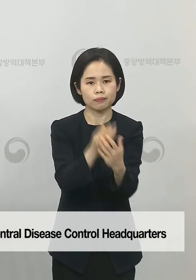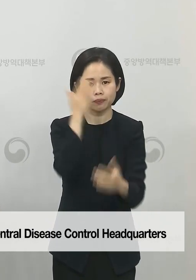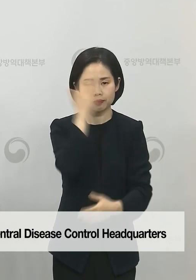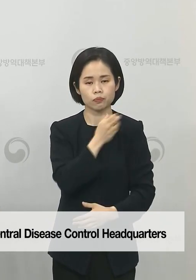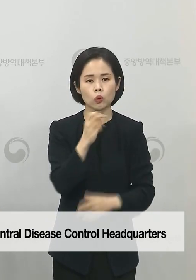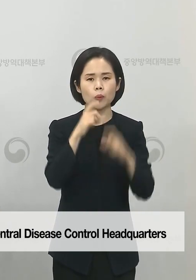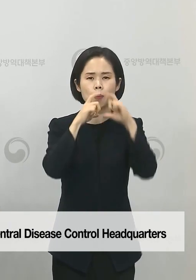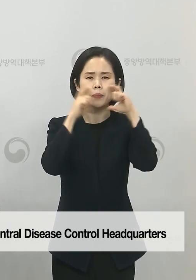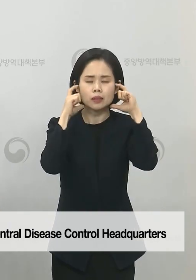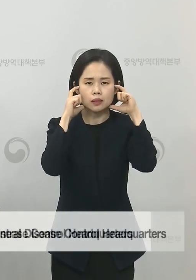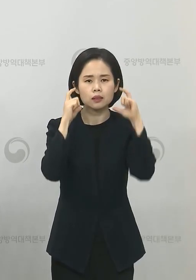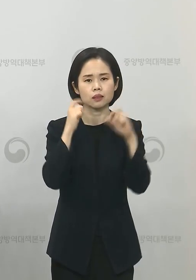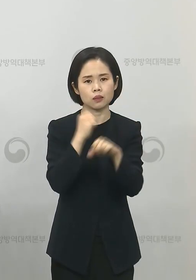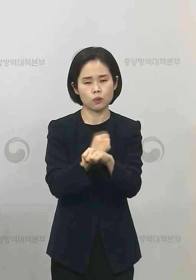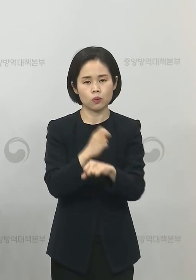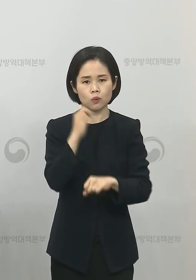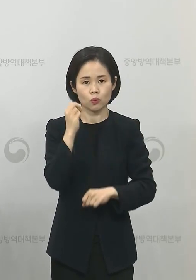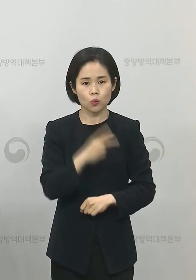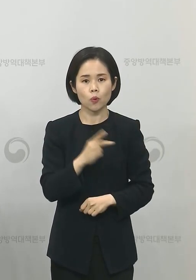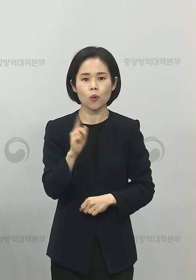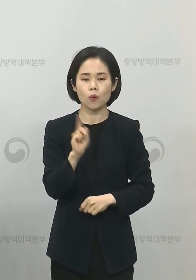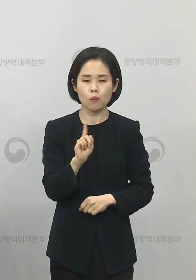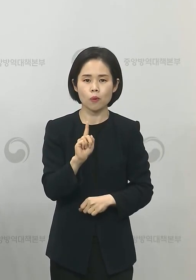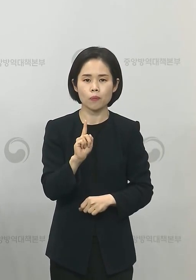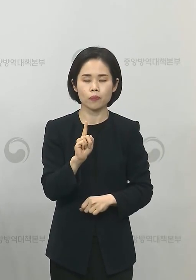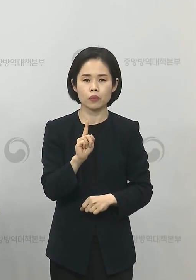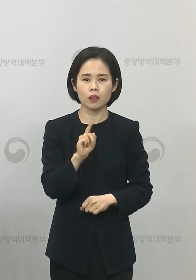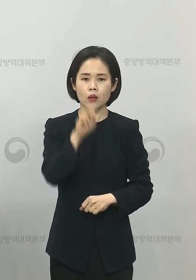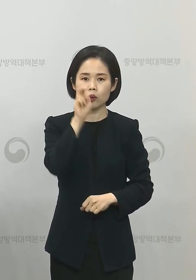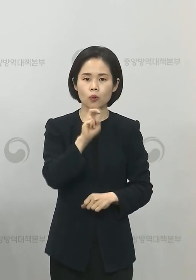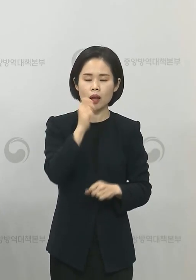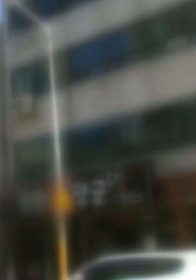droplet infection, and it is best to avoid large group meals.